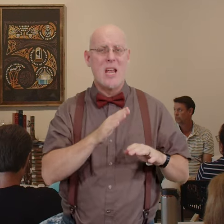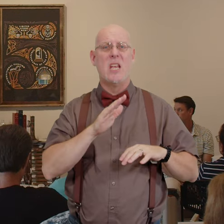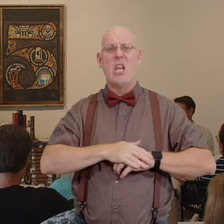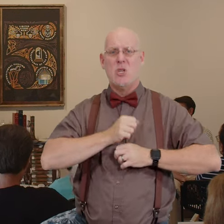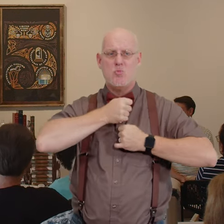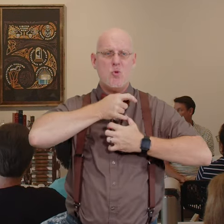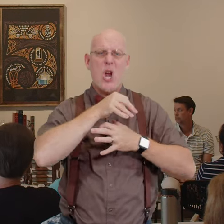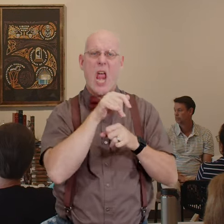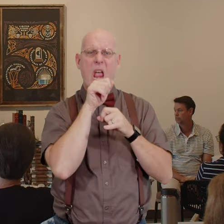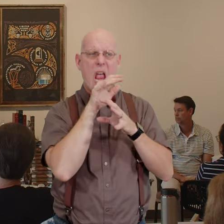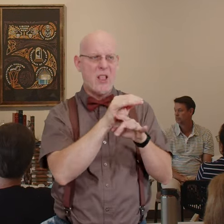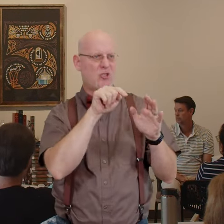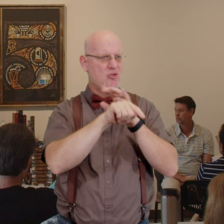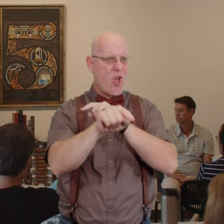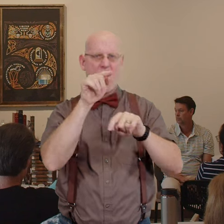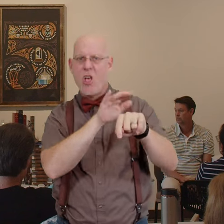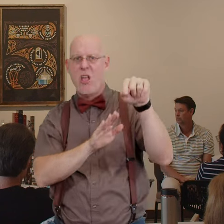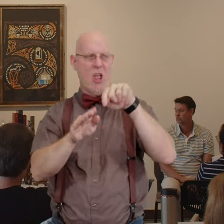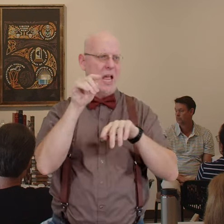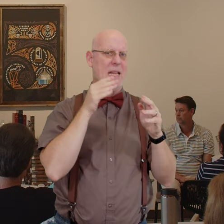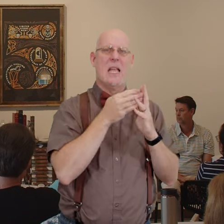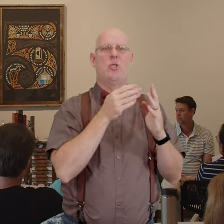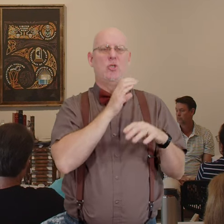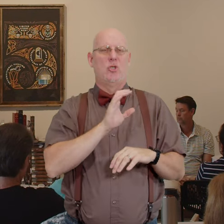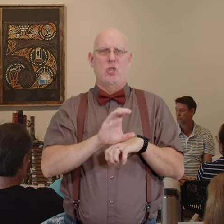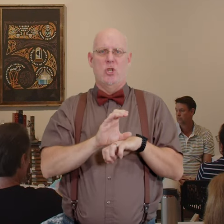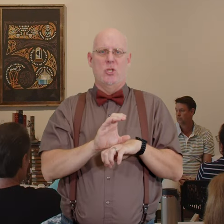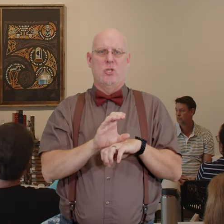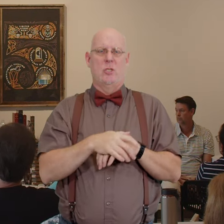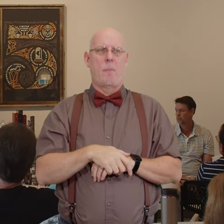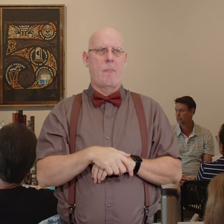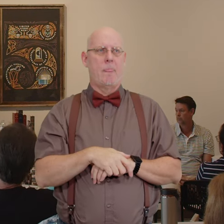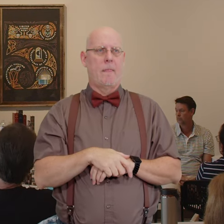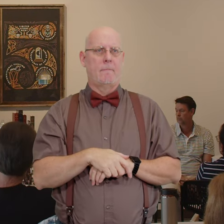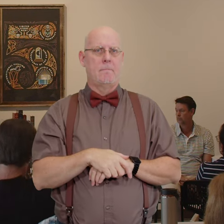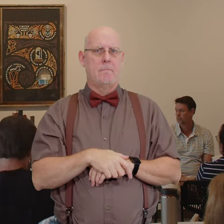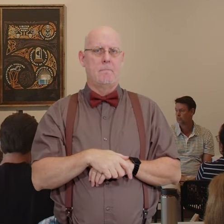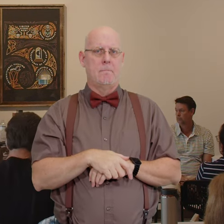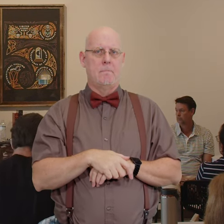literally breathing slaughterings against the church. It's his essence.